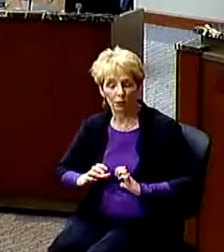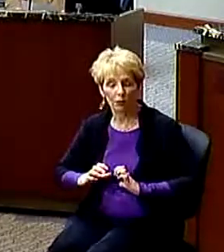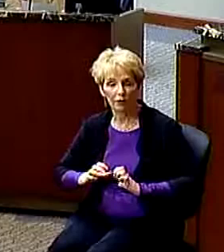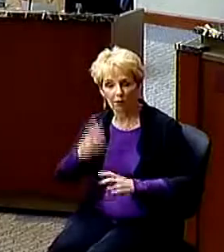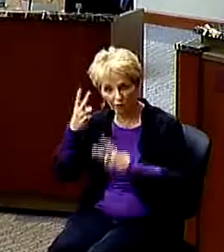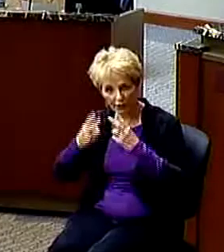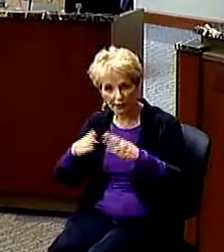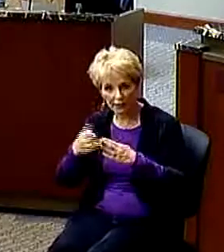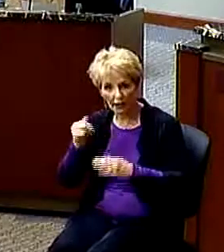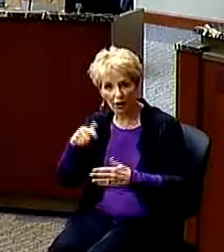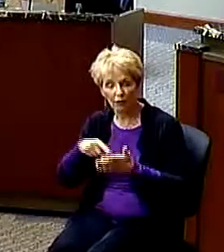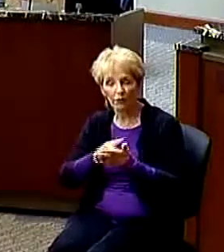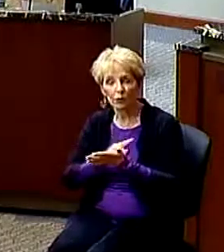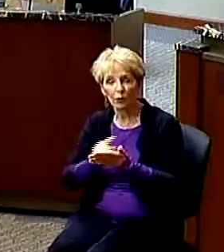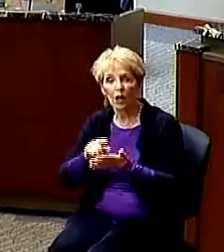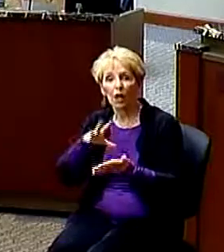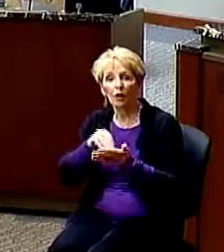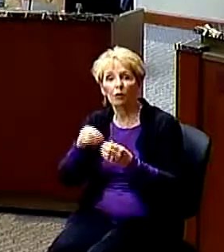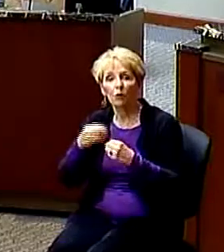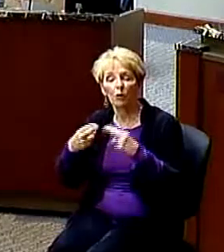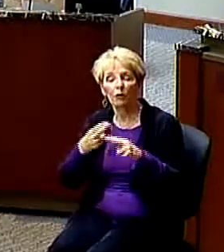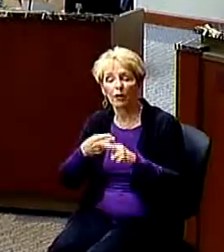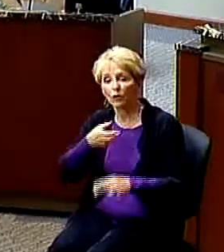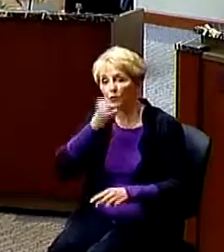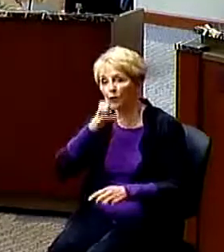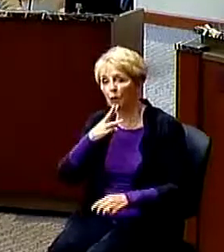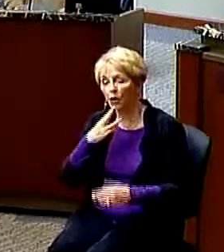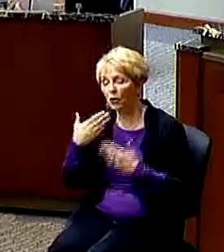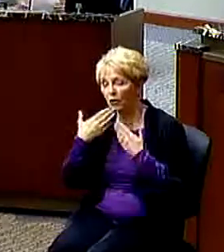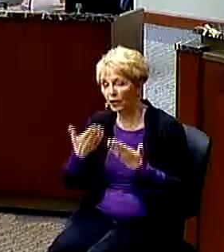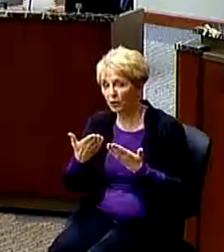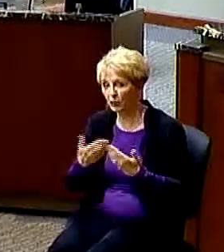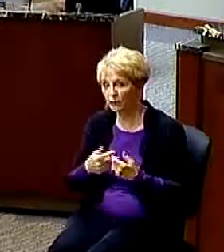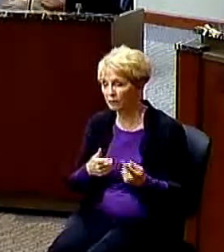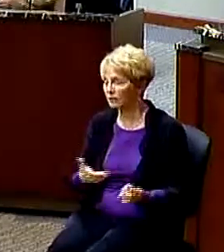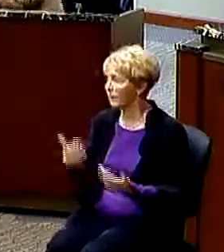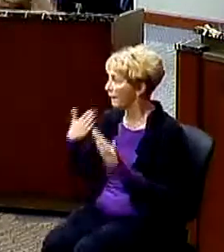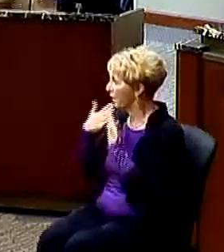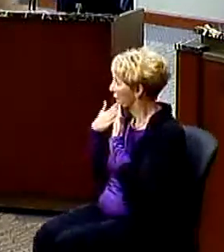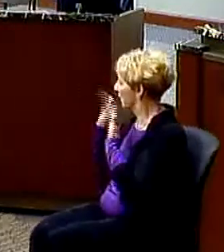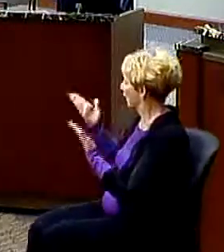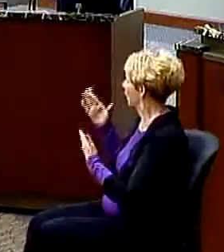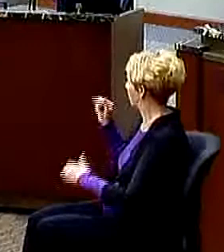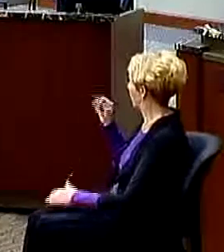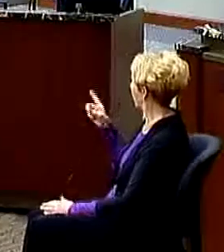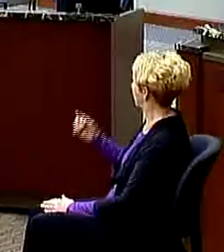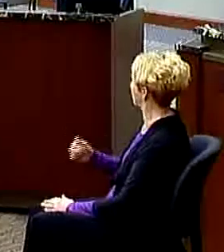visit City Hall this week and learn a little bit more about their drinking water. Thank you. Thank you, Brad.